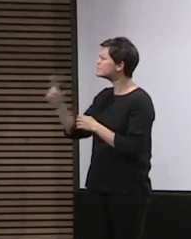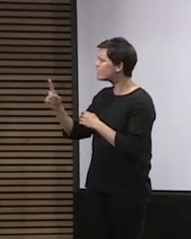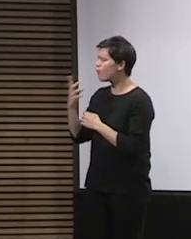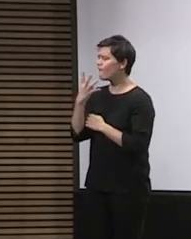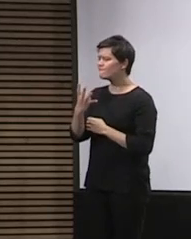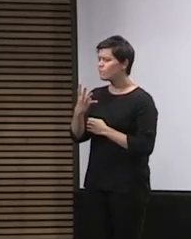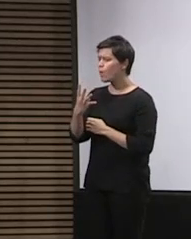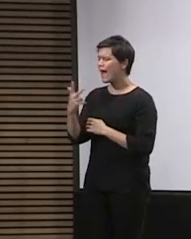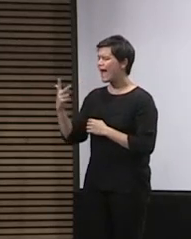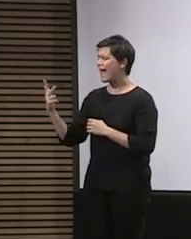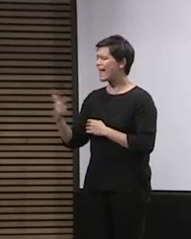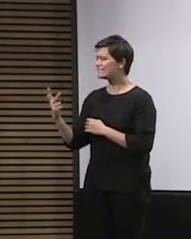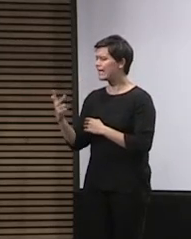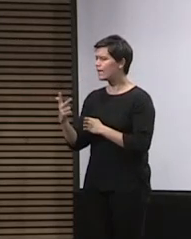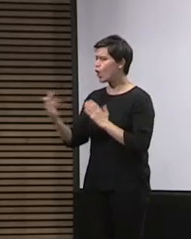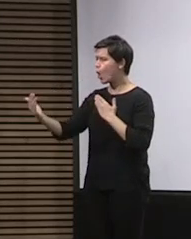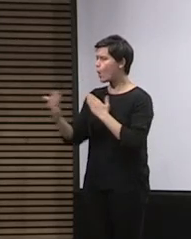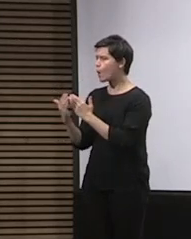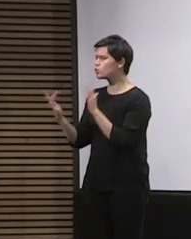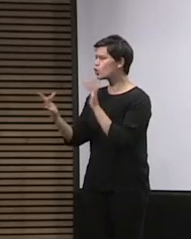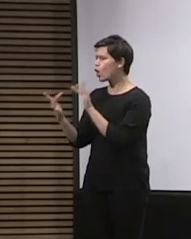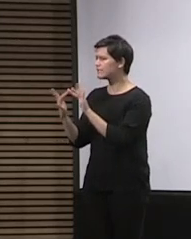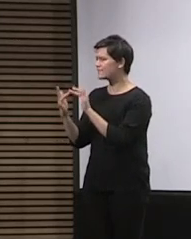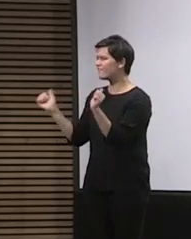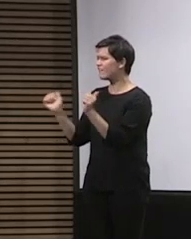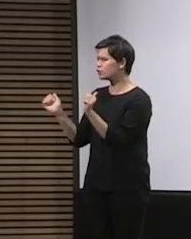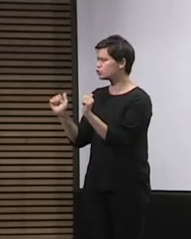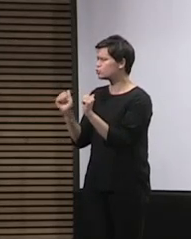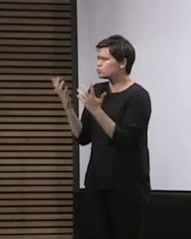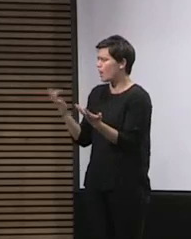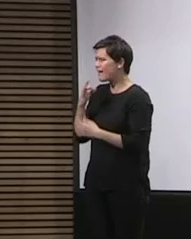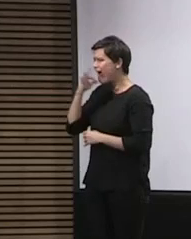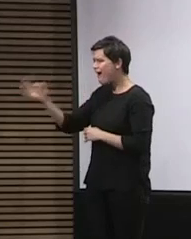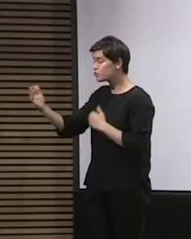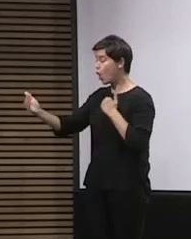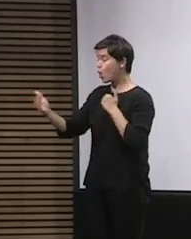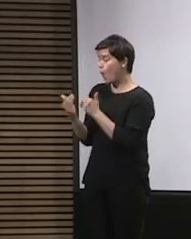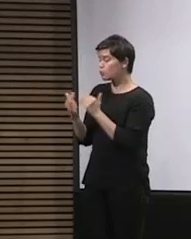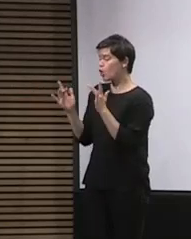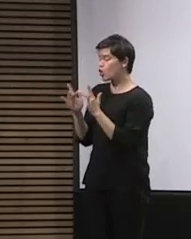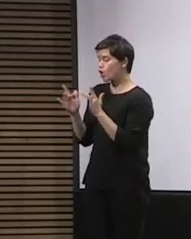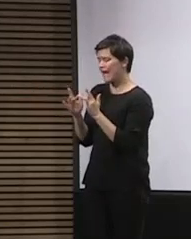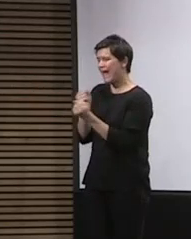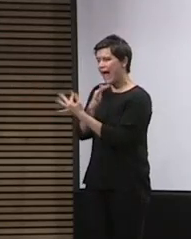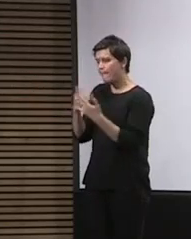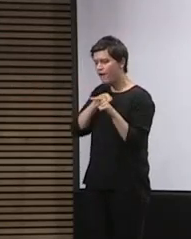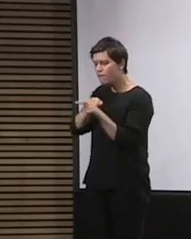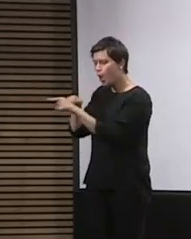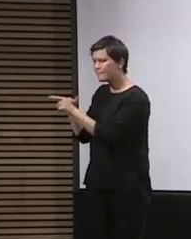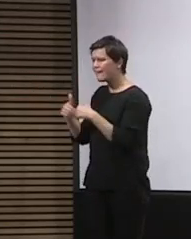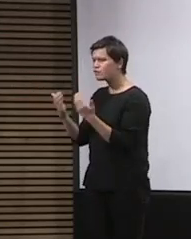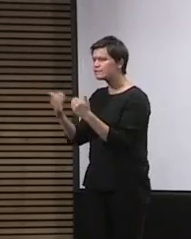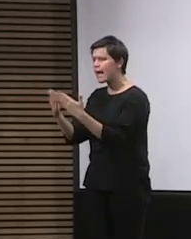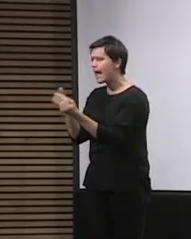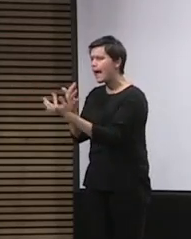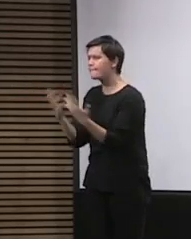close contacts yesterday. How many are you doing daily on average, and how is that capacity increasing over time compared to where you